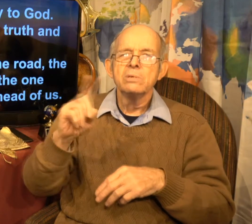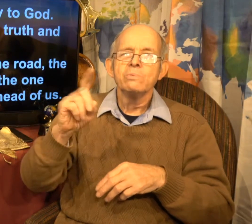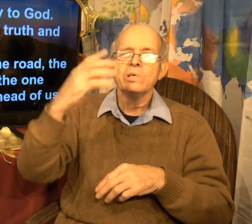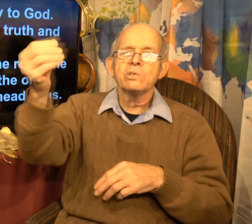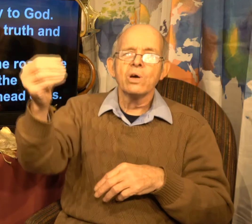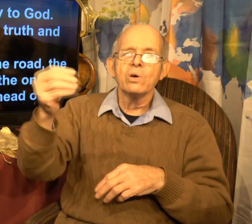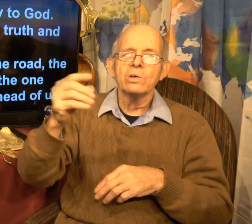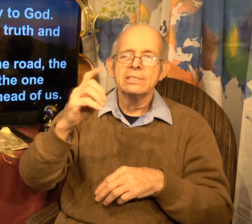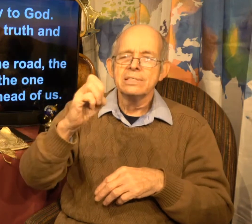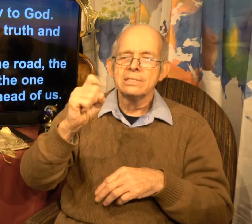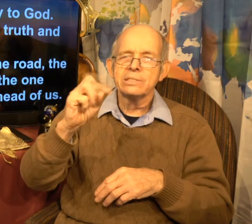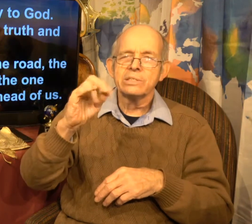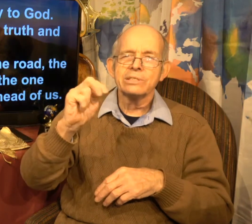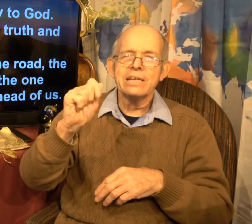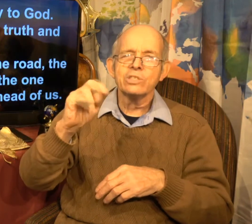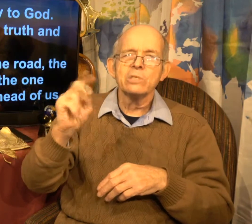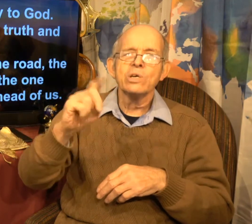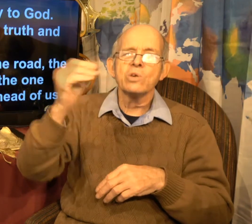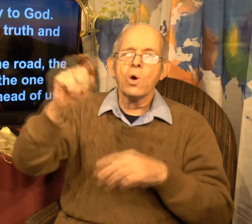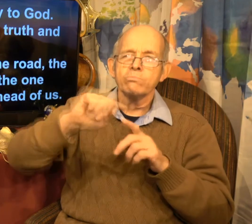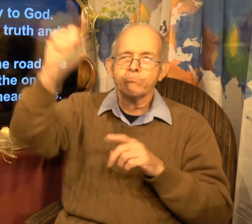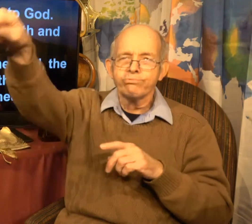we go to nation, we go.